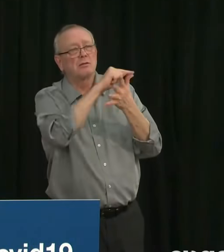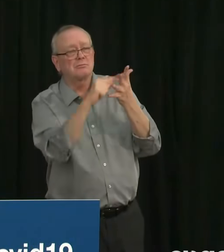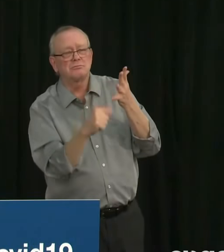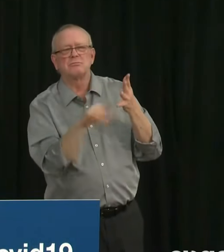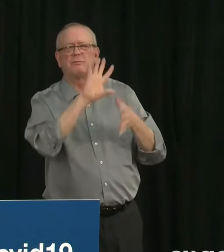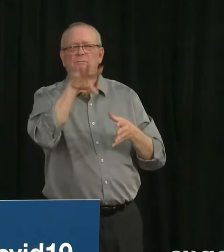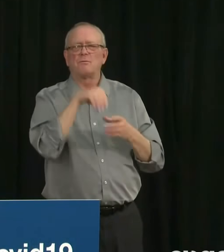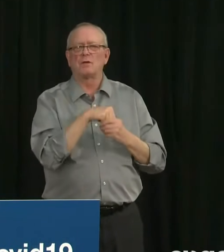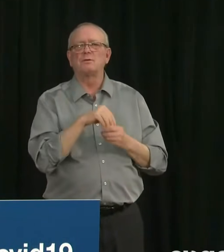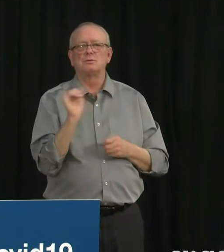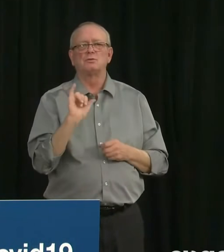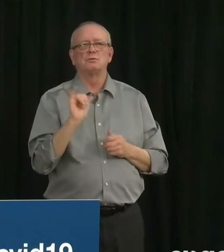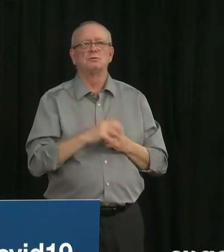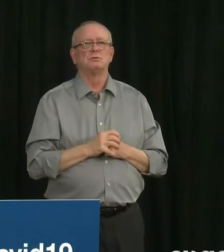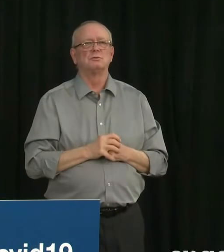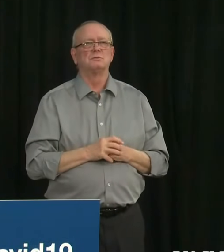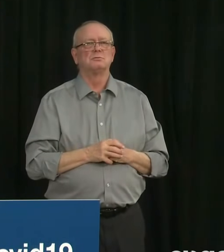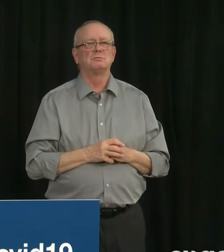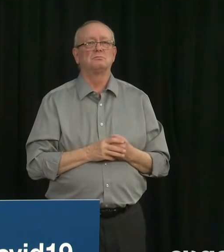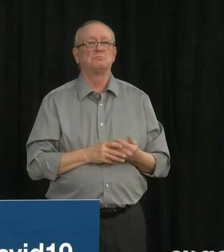Minister has a supplement.